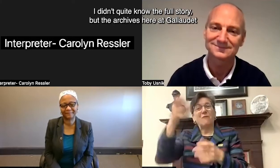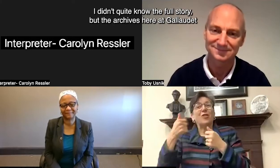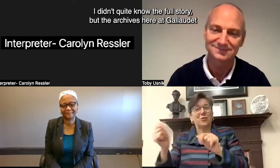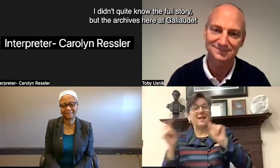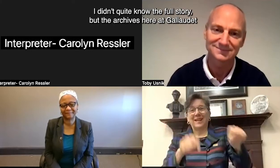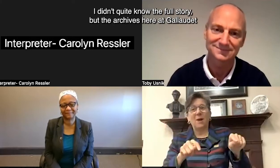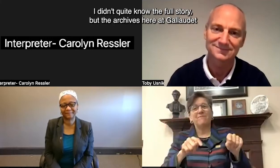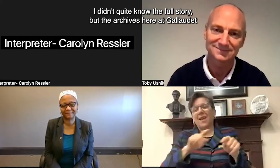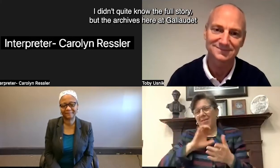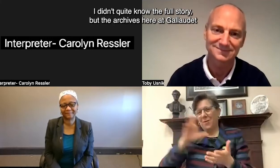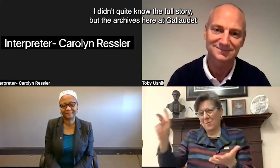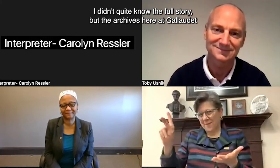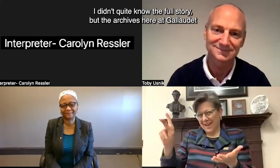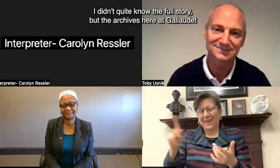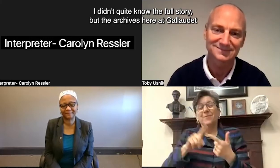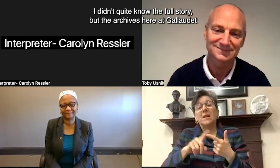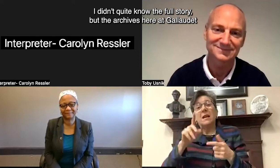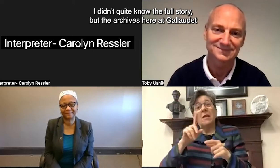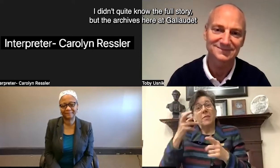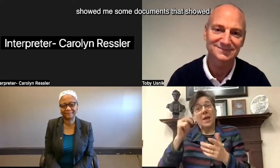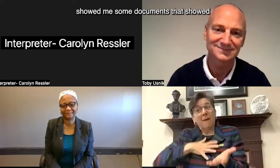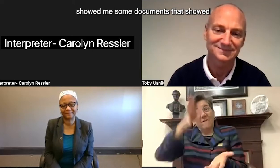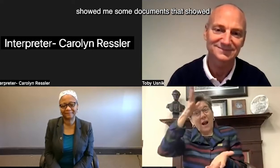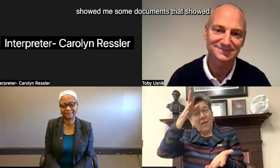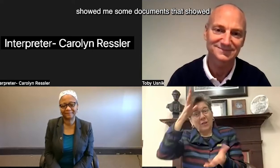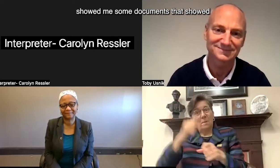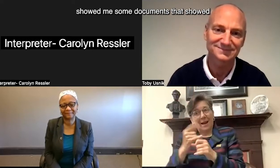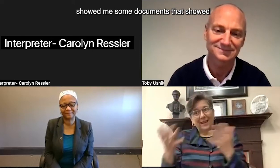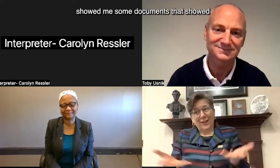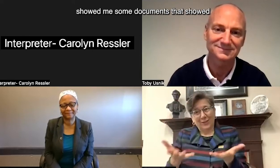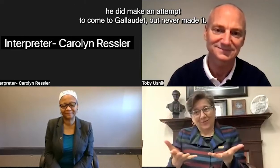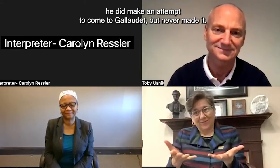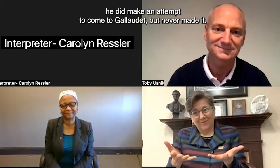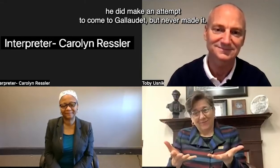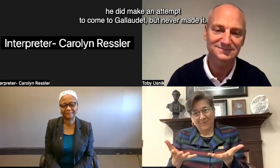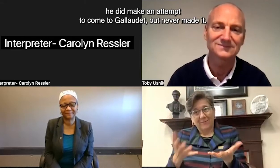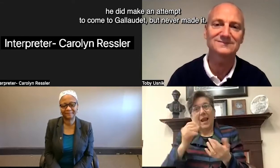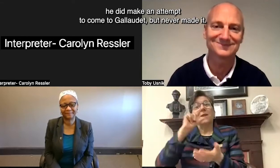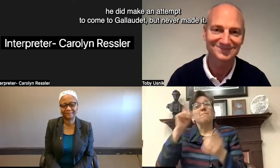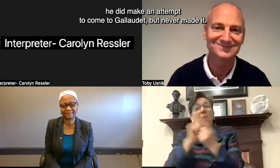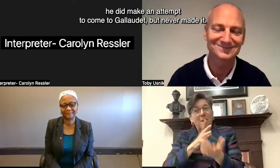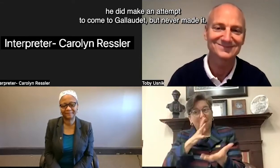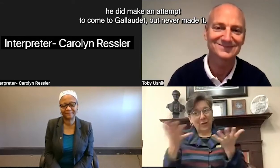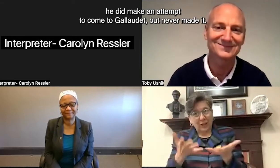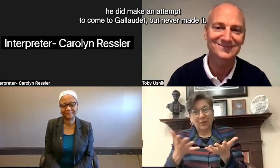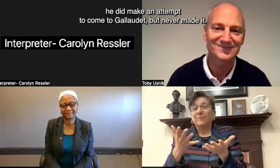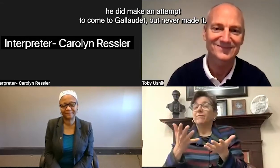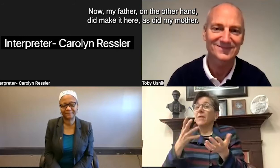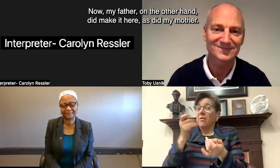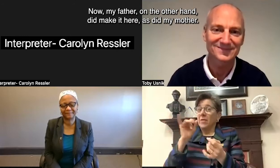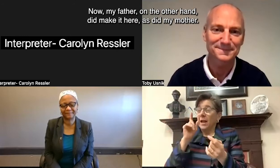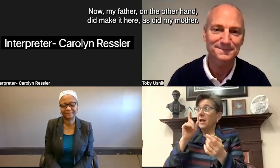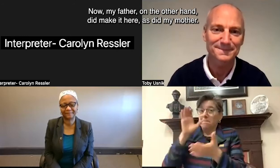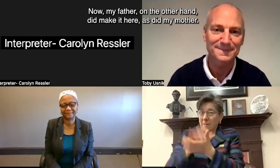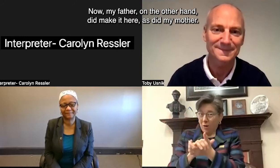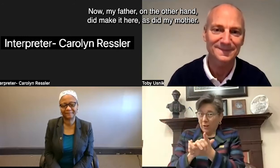archives here at Gallaudet showed me some documents that showed he did make an attempt to come to Gallaudet, but never made it. Now, my father, on the other hand, did make